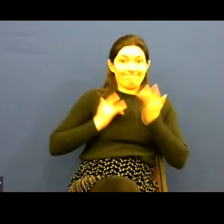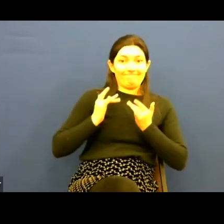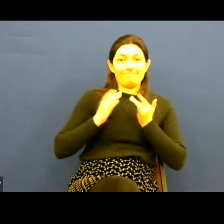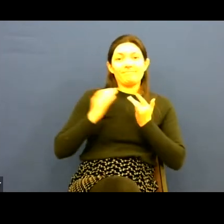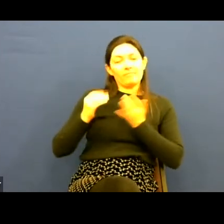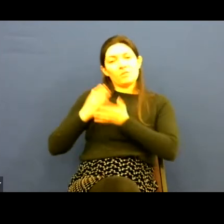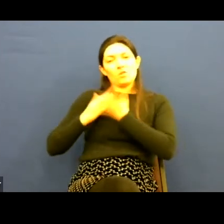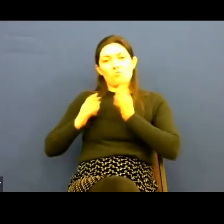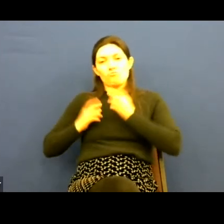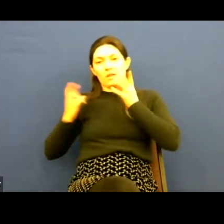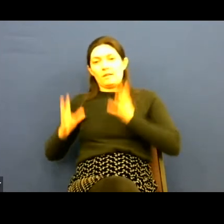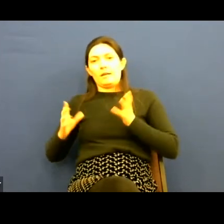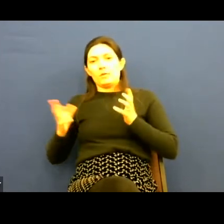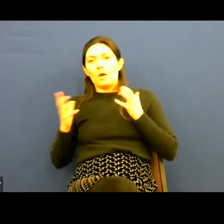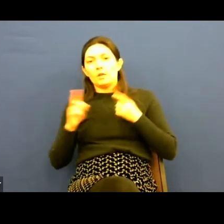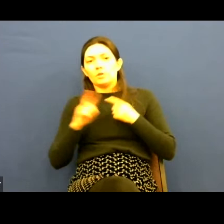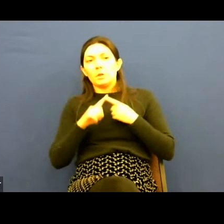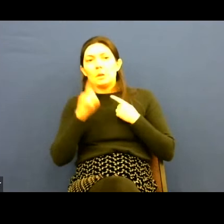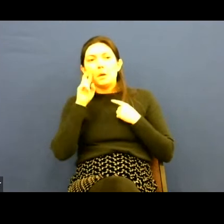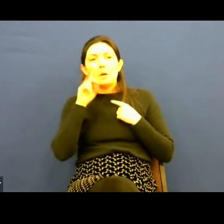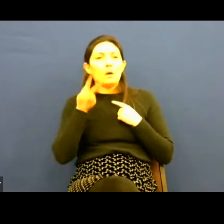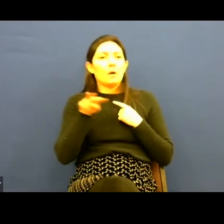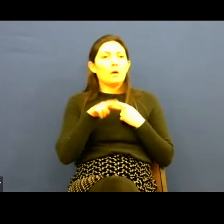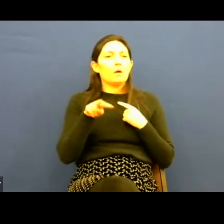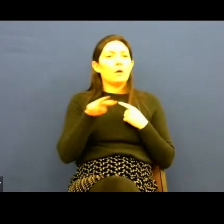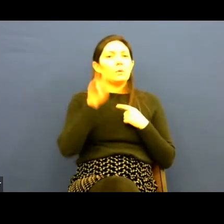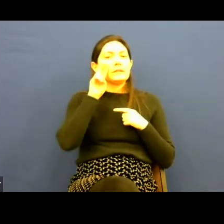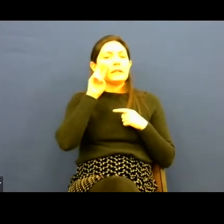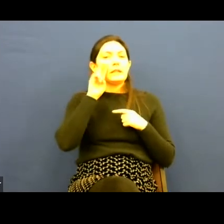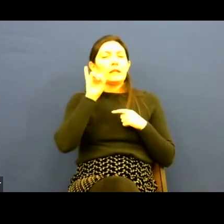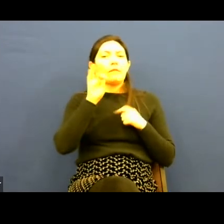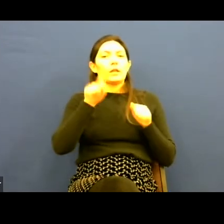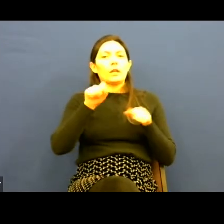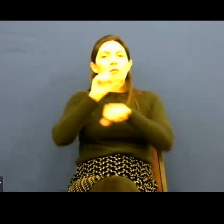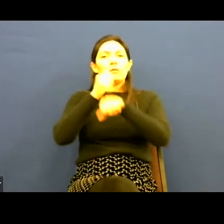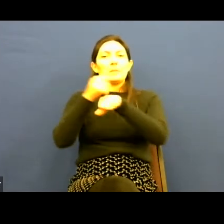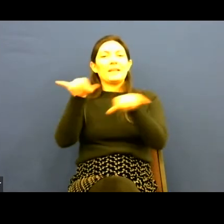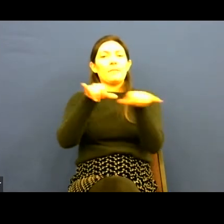who are looking to see if there's some way to do something similar in the East Hamlet.